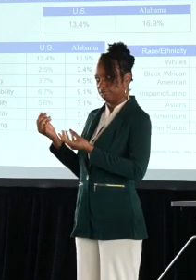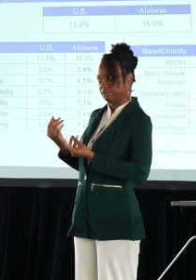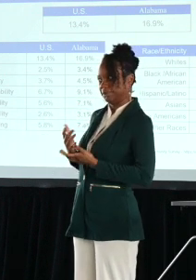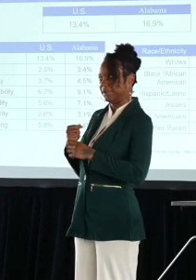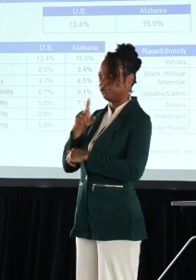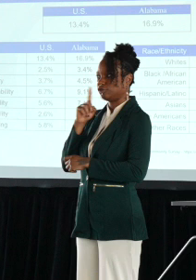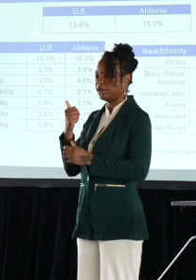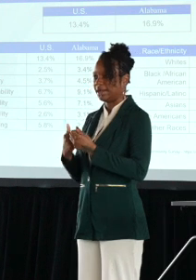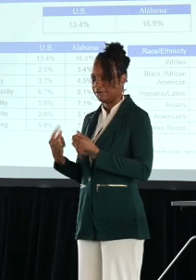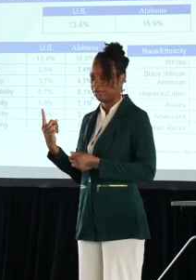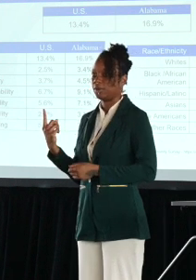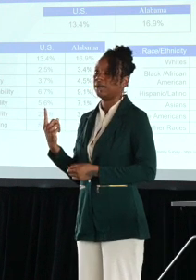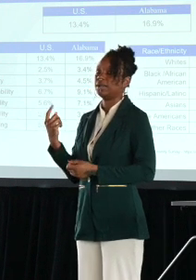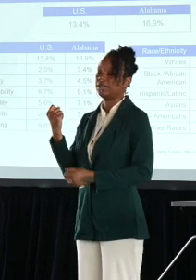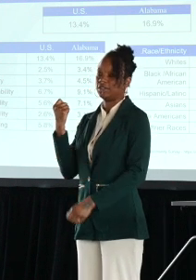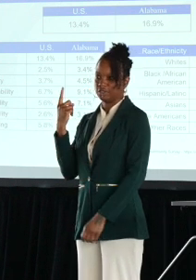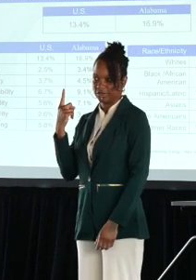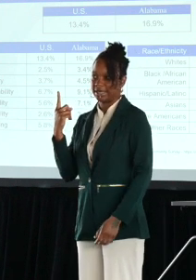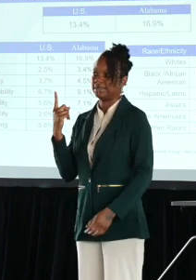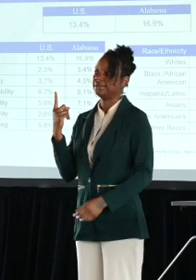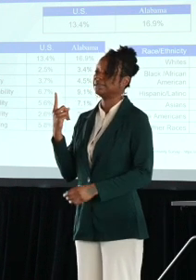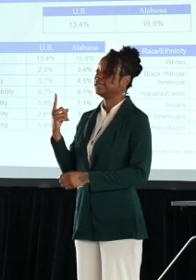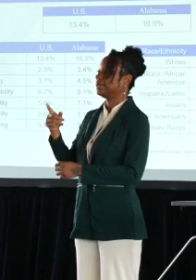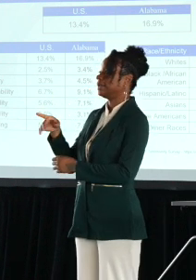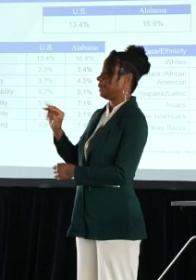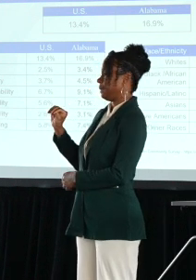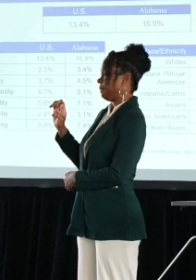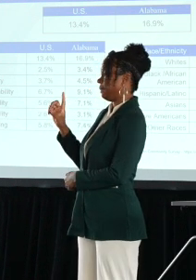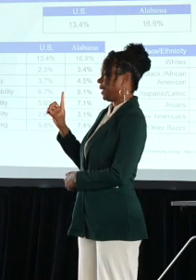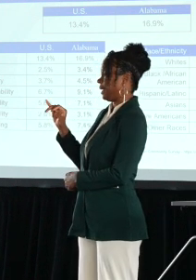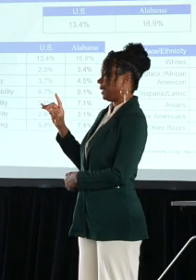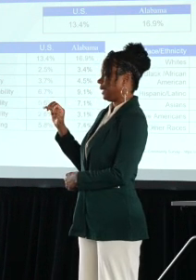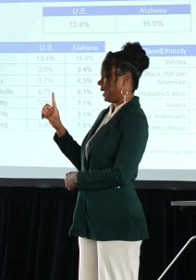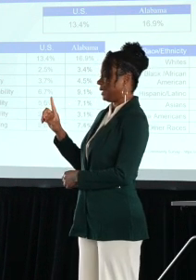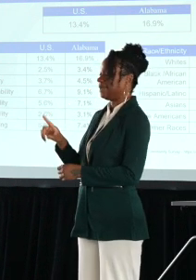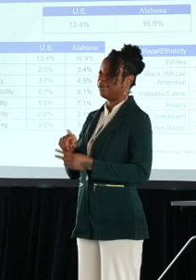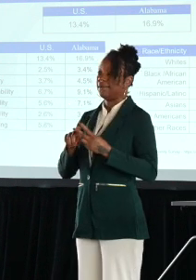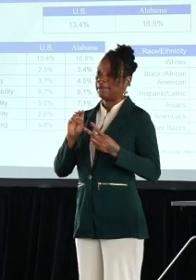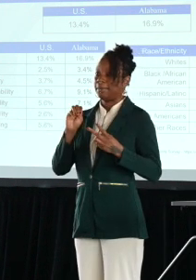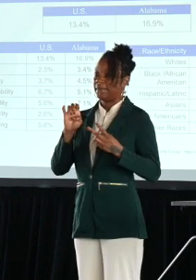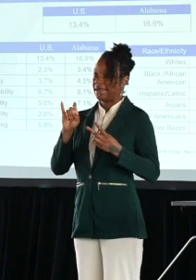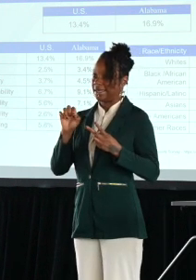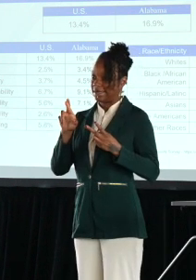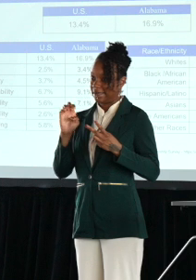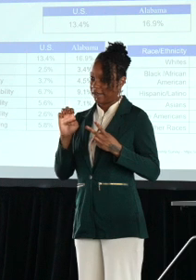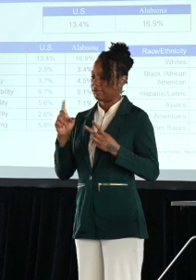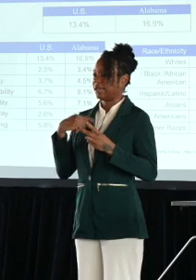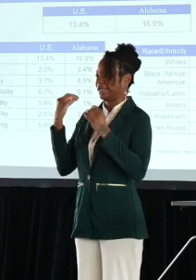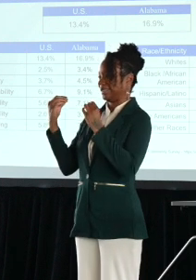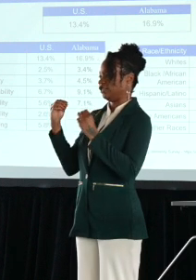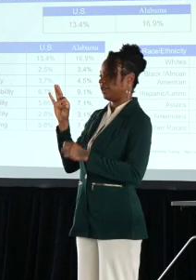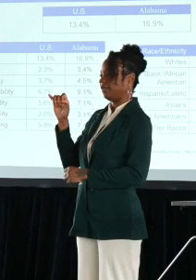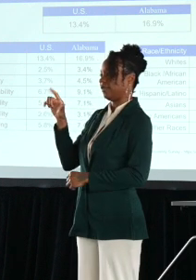in leadership in the disability field. And it's a really interesting group of people. We have a lot of health professionals with disabilities. We